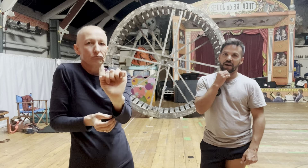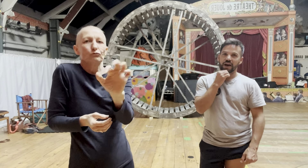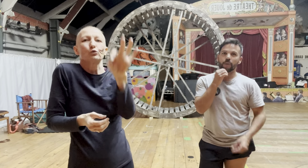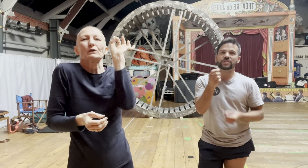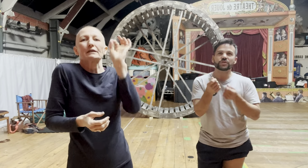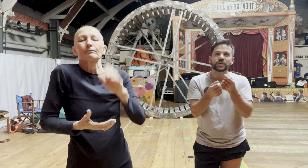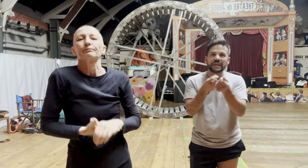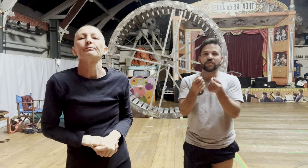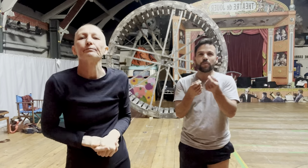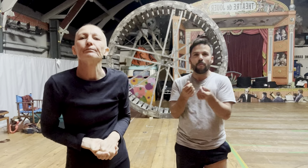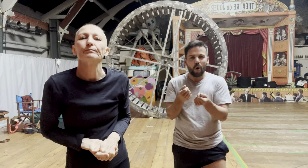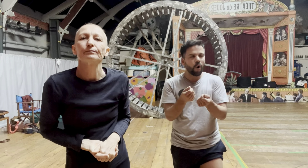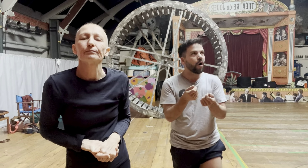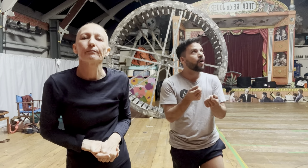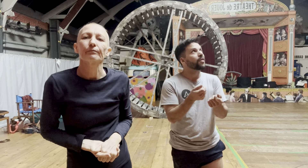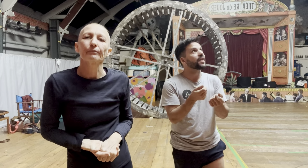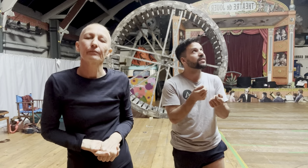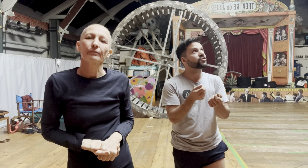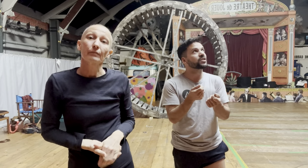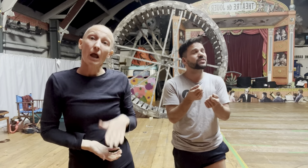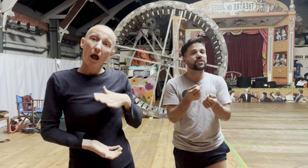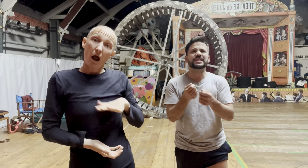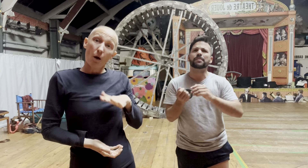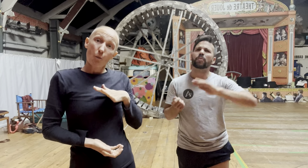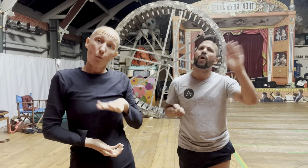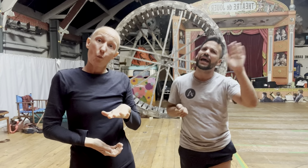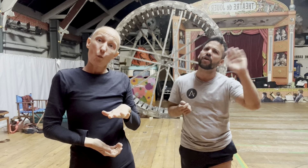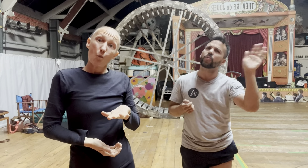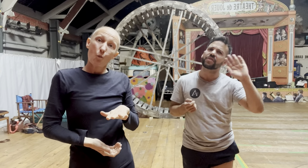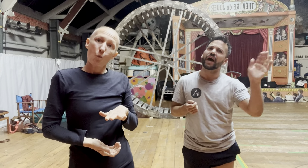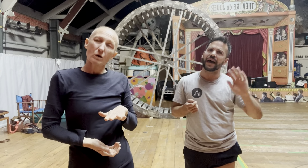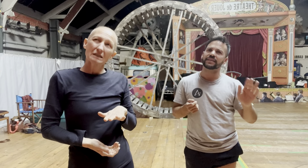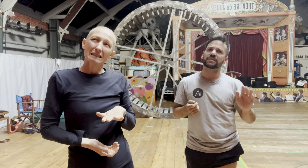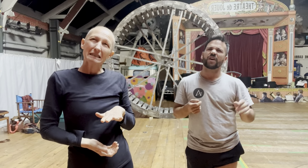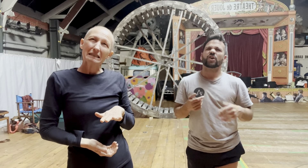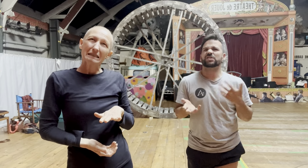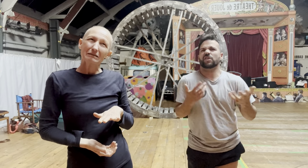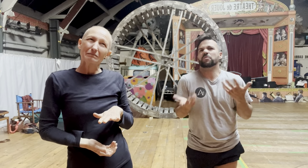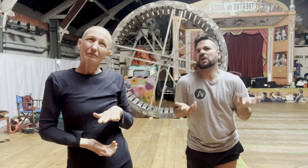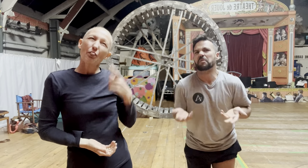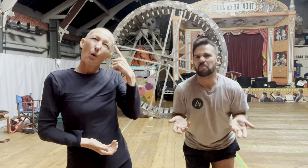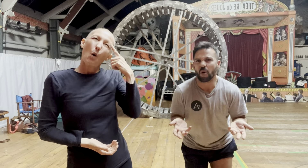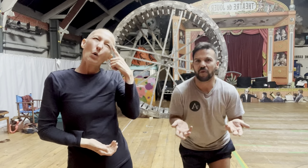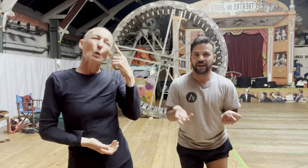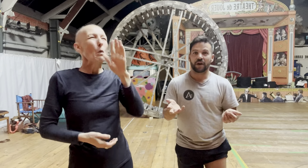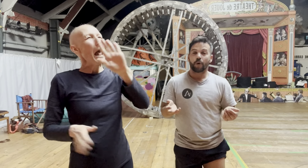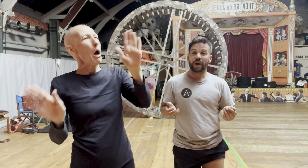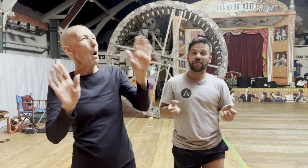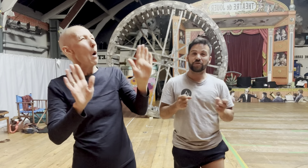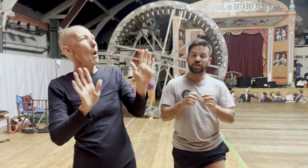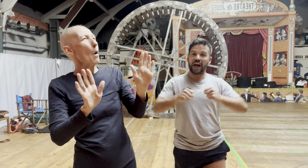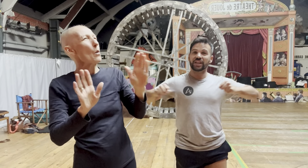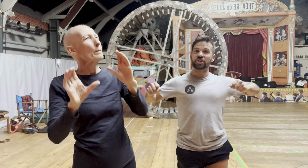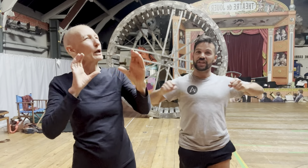I wanted to give you more than just a simple hello with the hand, because that could be a little bit boring. Where if we challenge it and